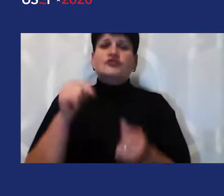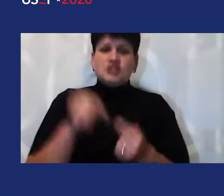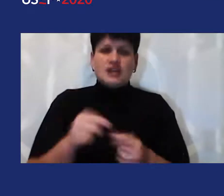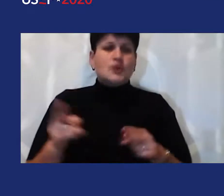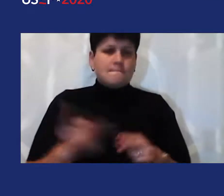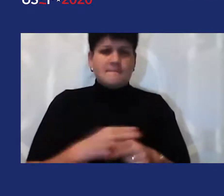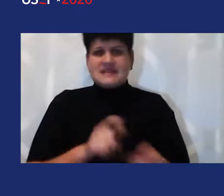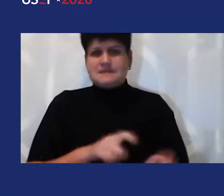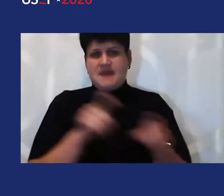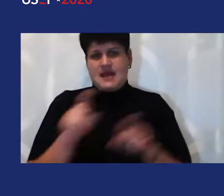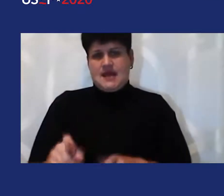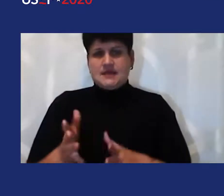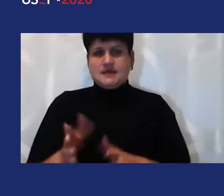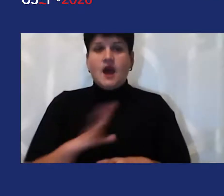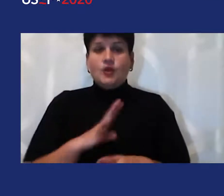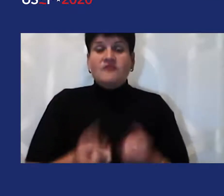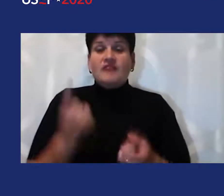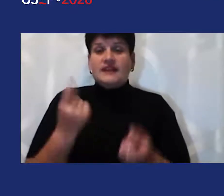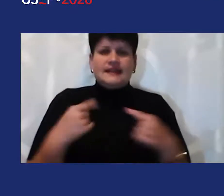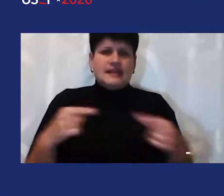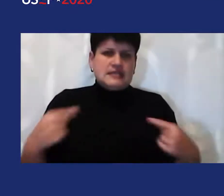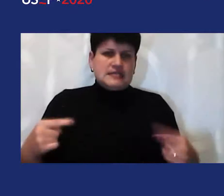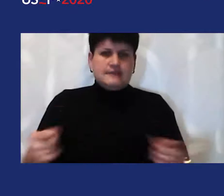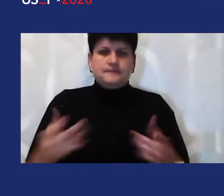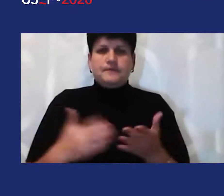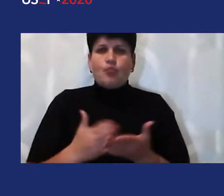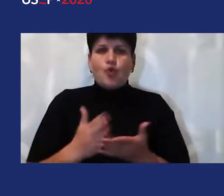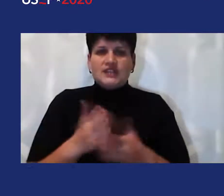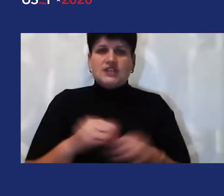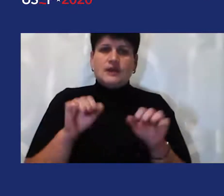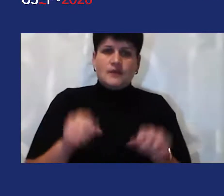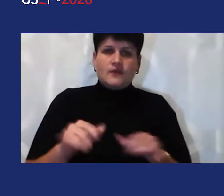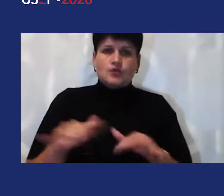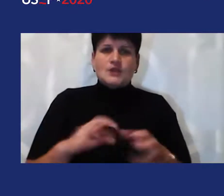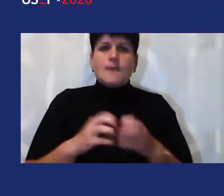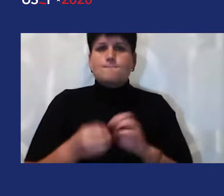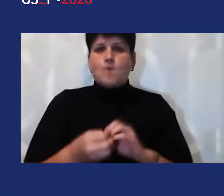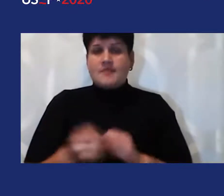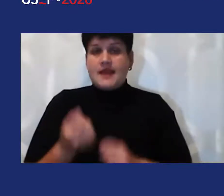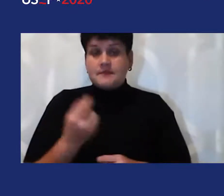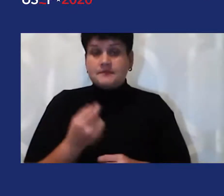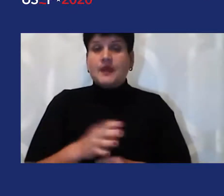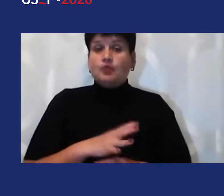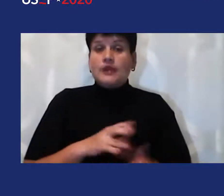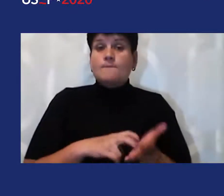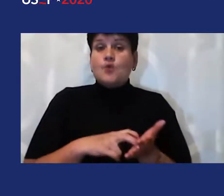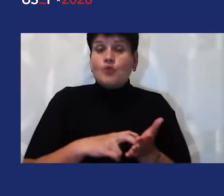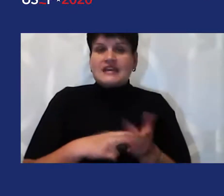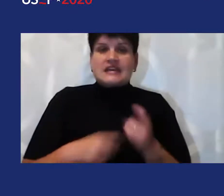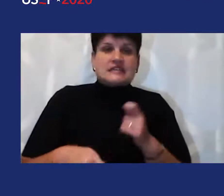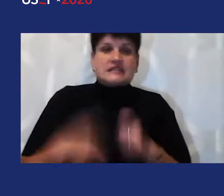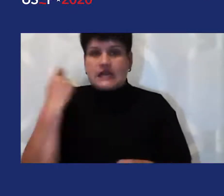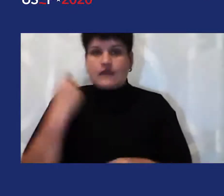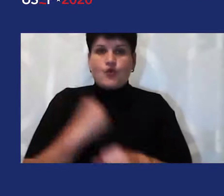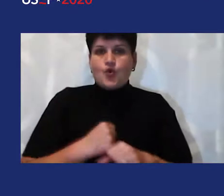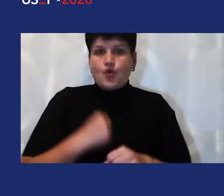but hopefully we decided to stick to the original date. Otherwise, there would be some legal and political problems. Also, there were fears